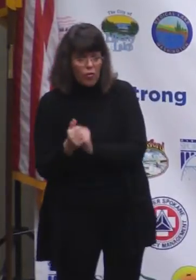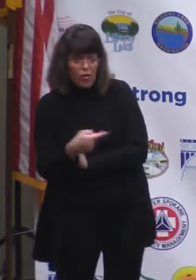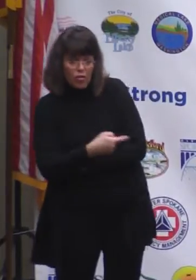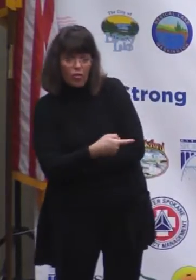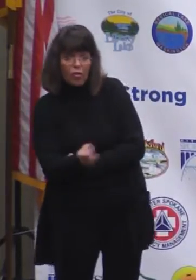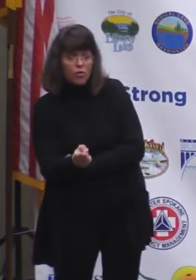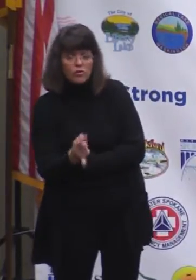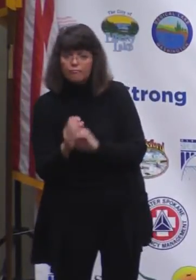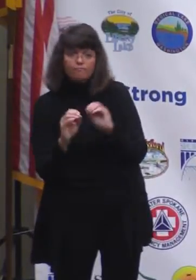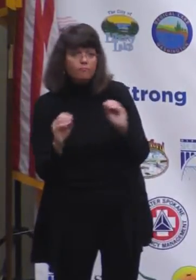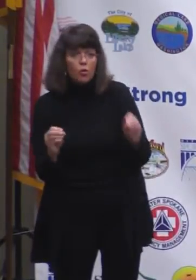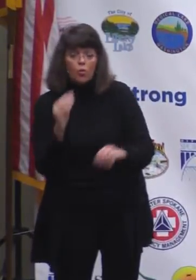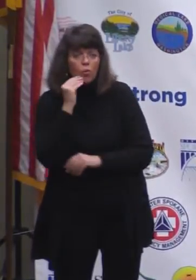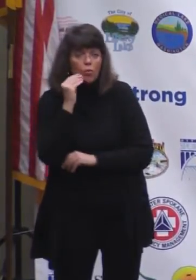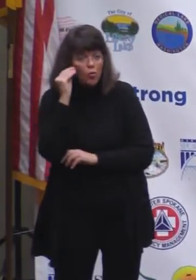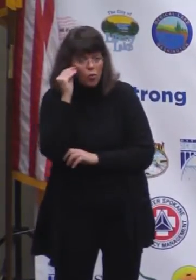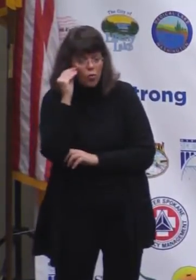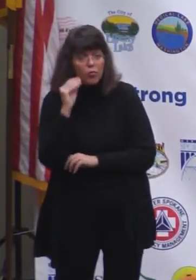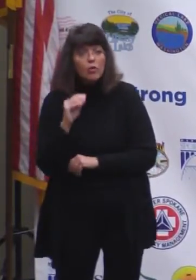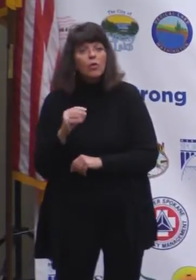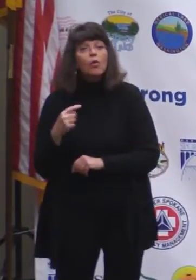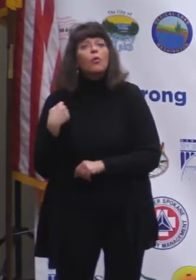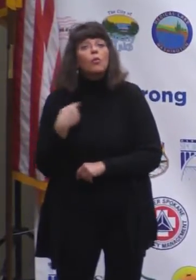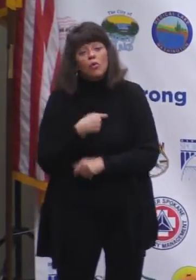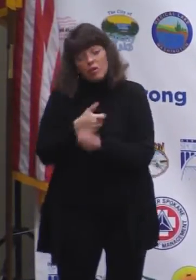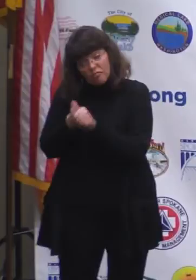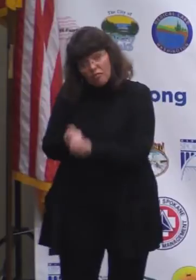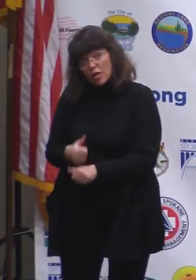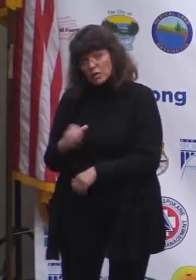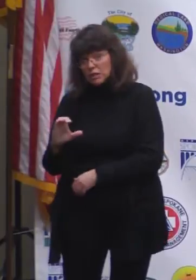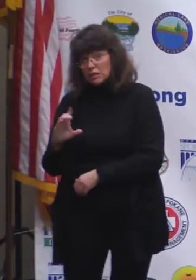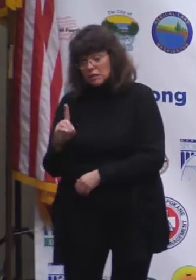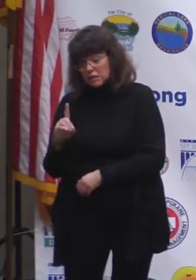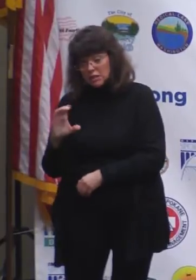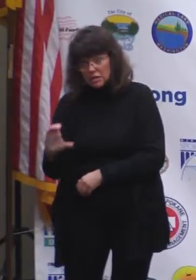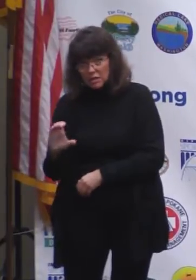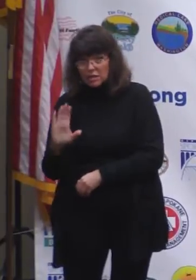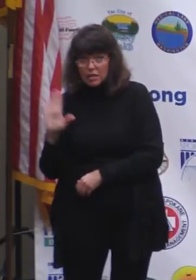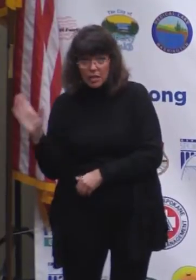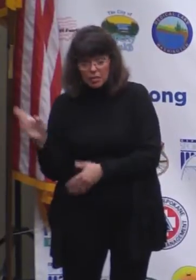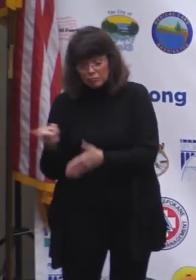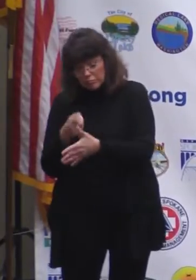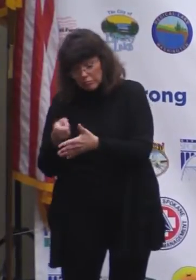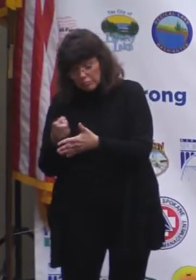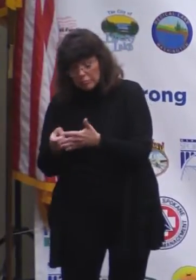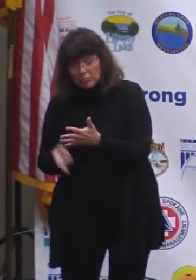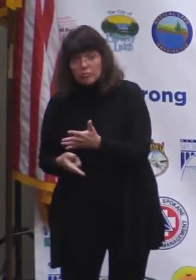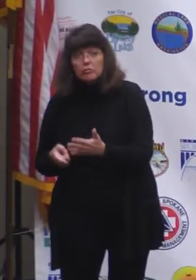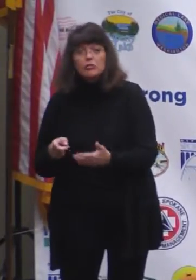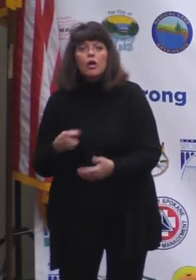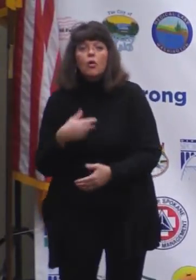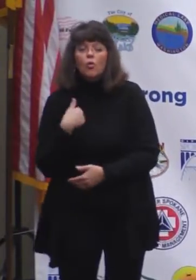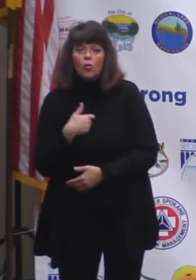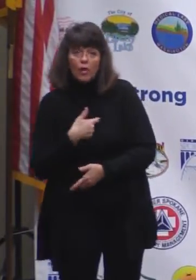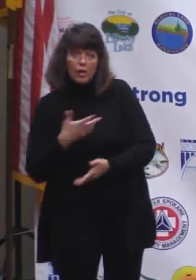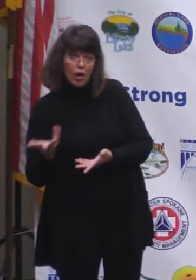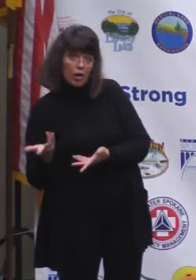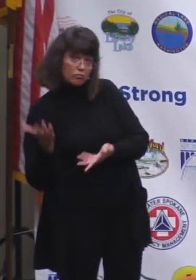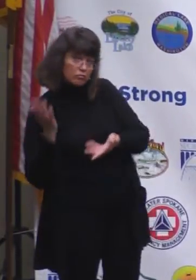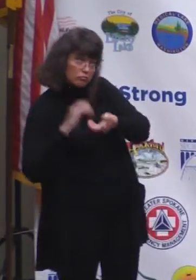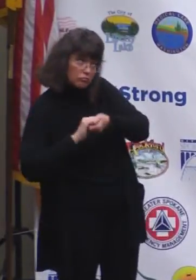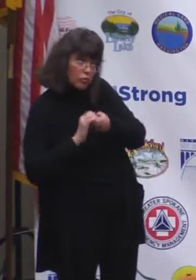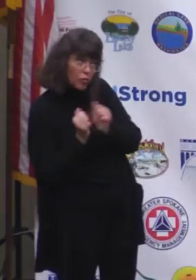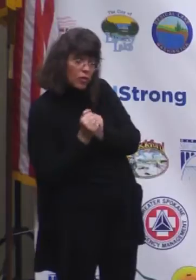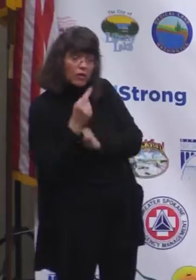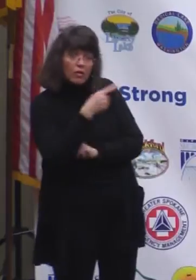looking at guidance from CDC, from the World Health Organization, and from our partners in King County and around the country that are trying to address